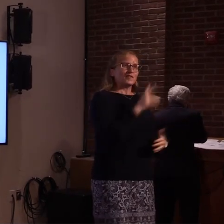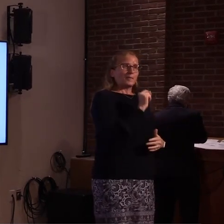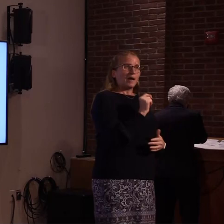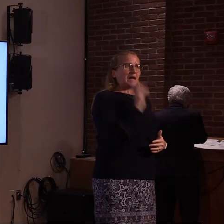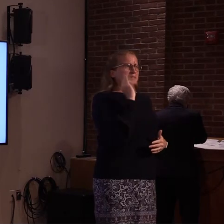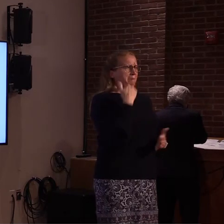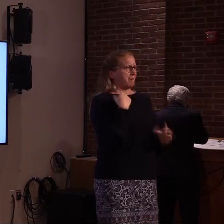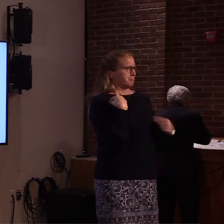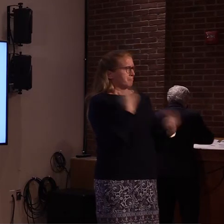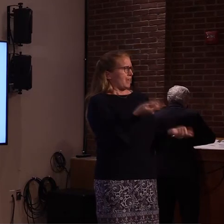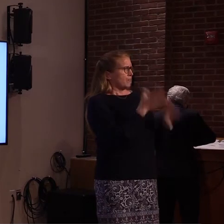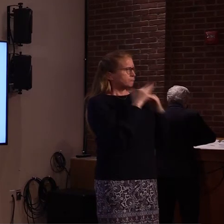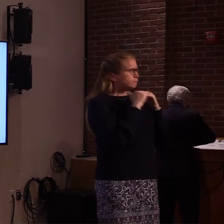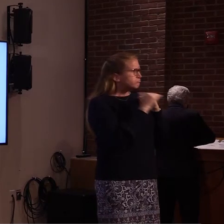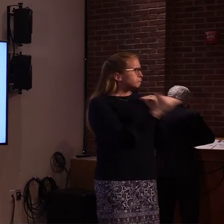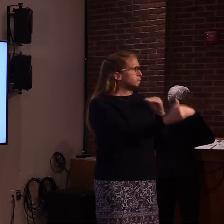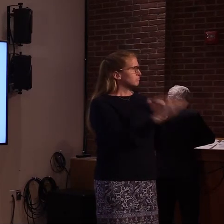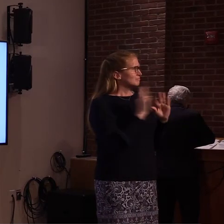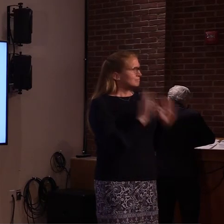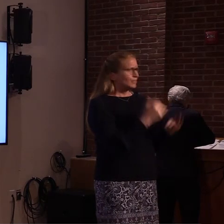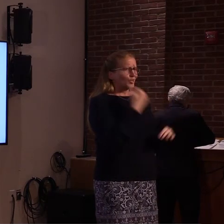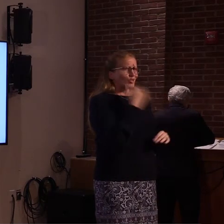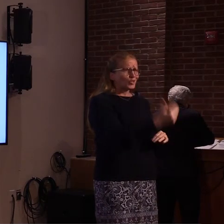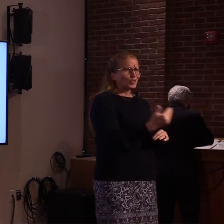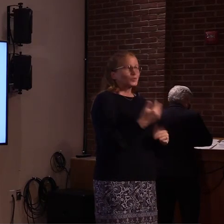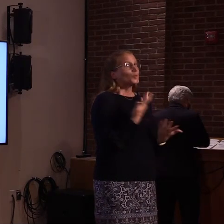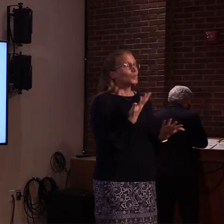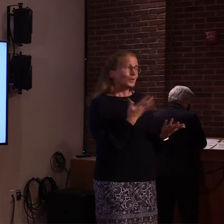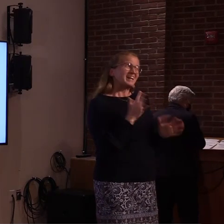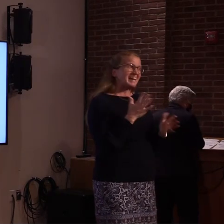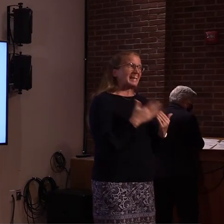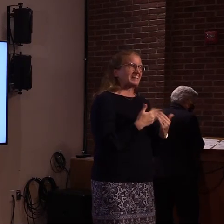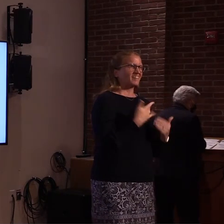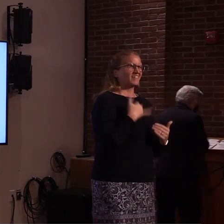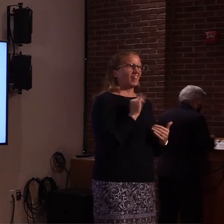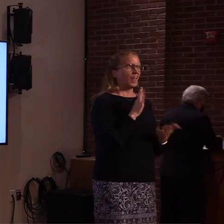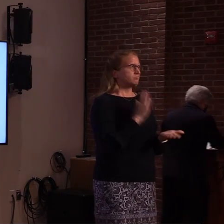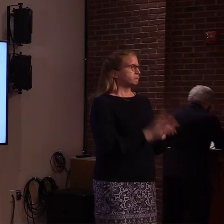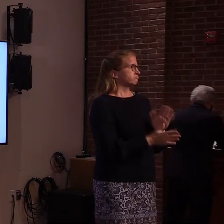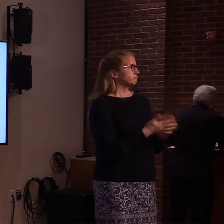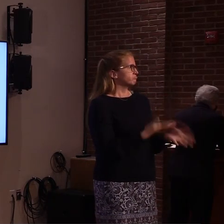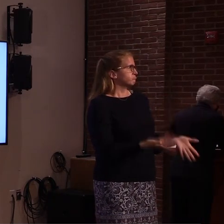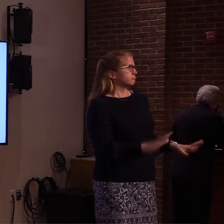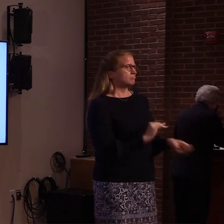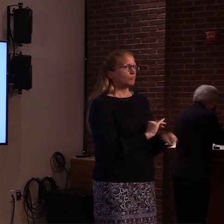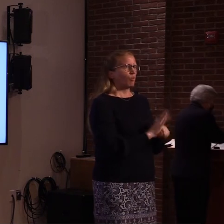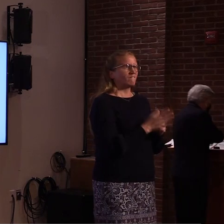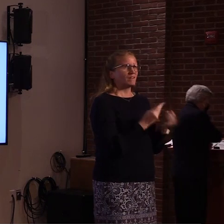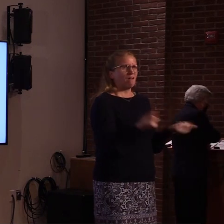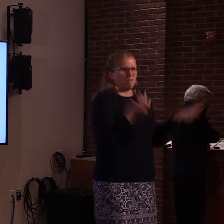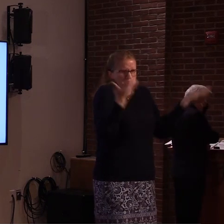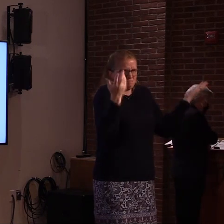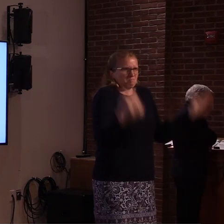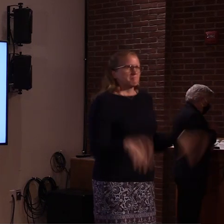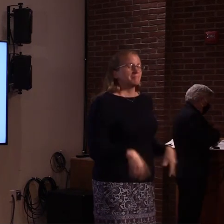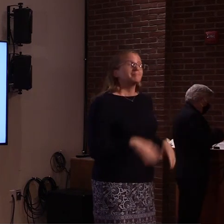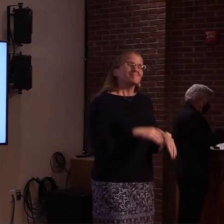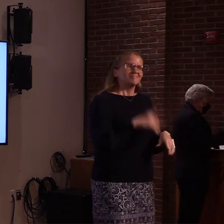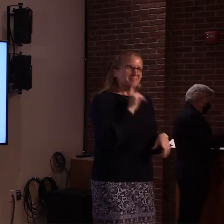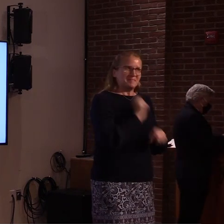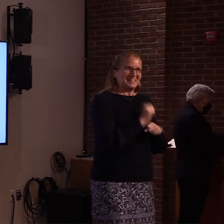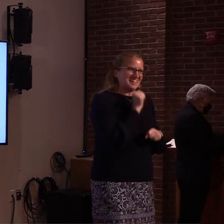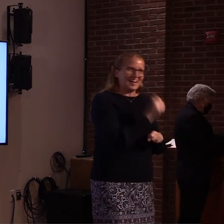of comfort, feeling like, oh, we're through with this, but the reality is it's going